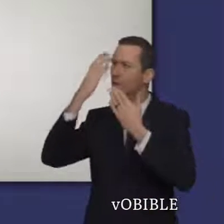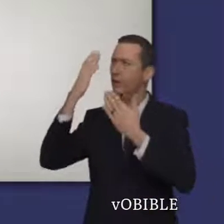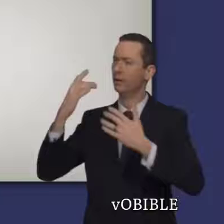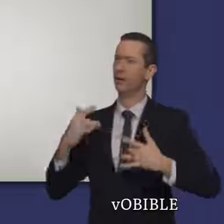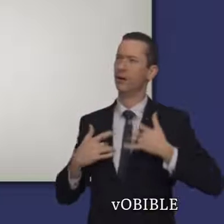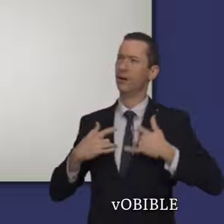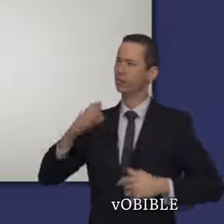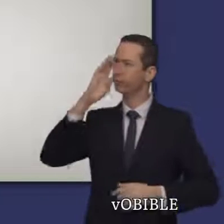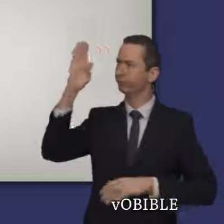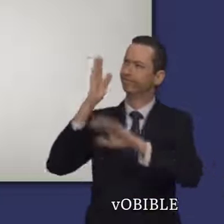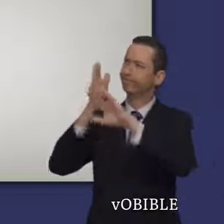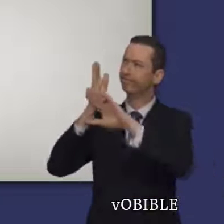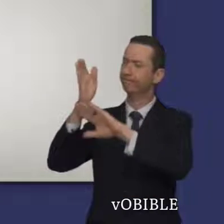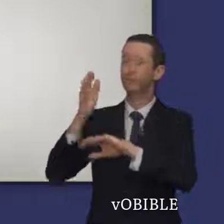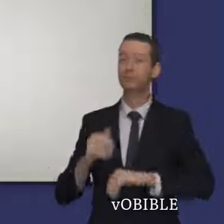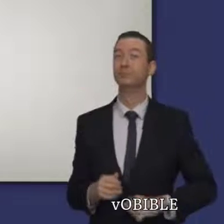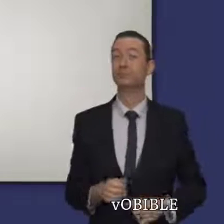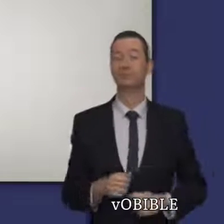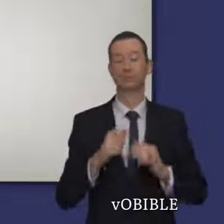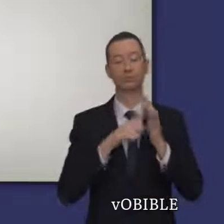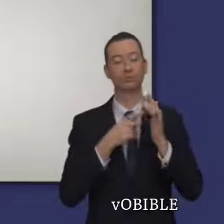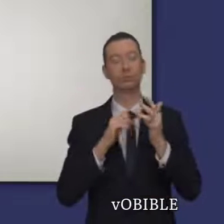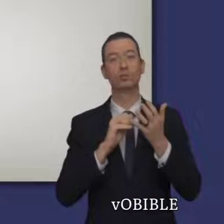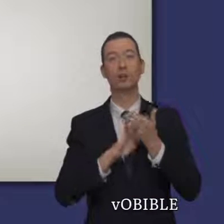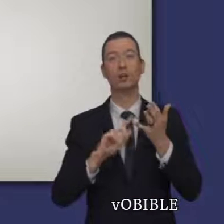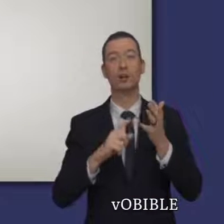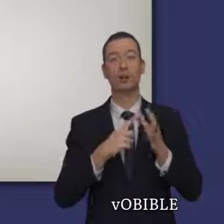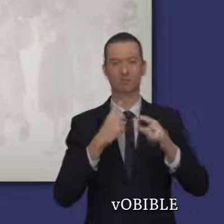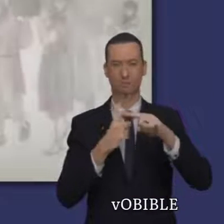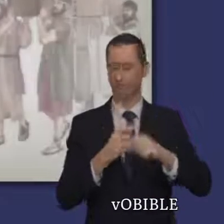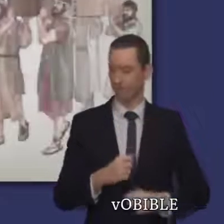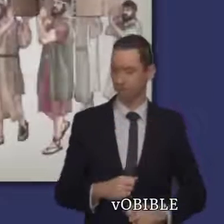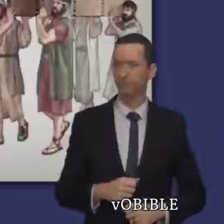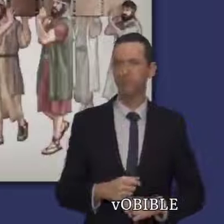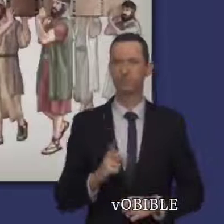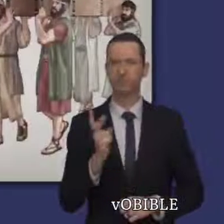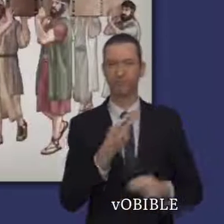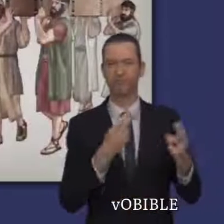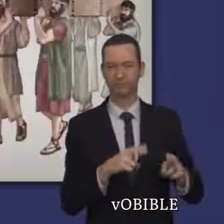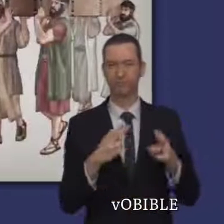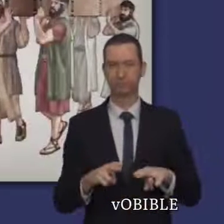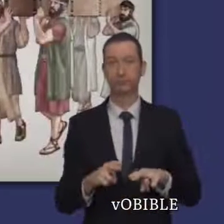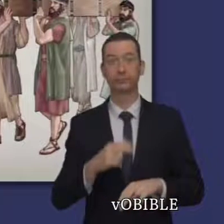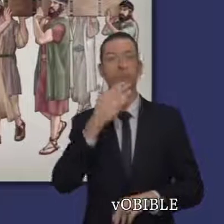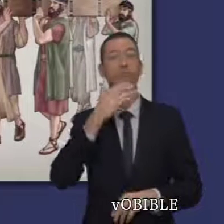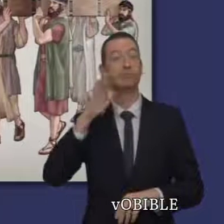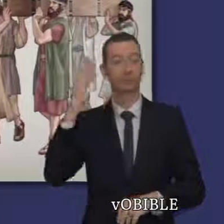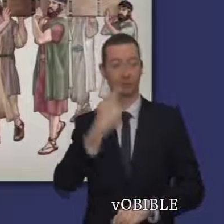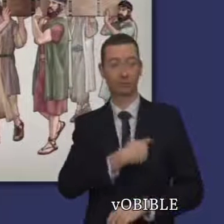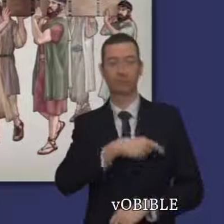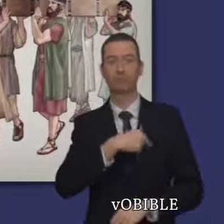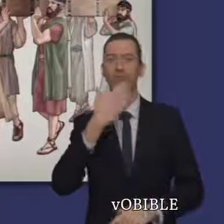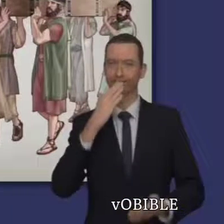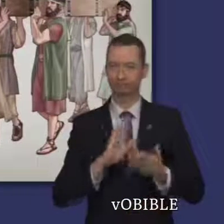Joshua, as well as Aaron's son Eleazar, then die. Also, the Israelites fulfill their sworn oath